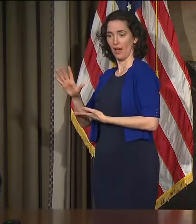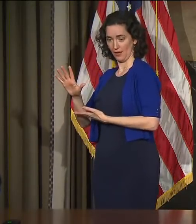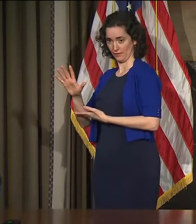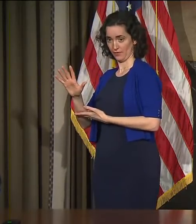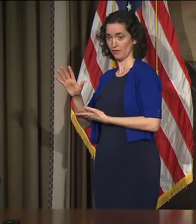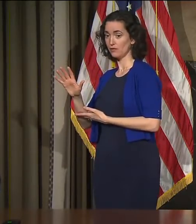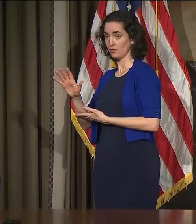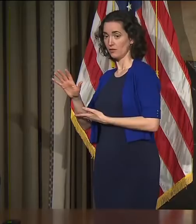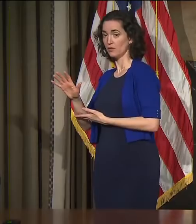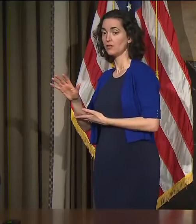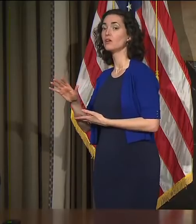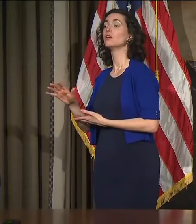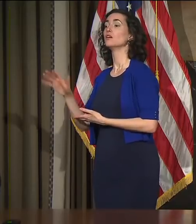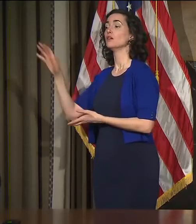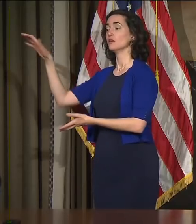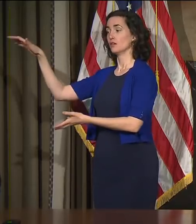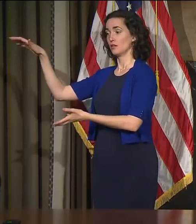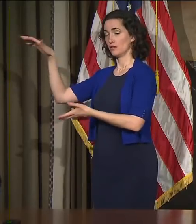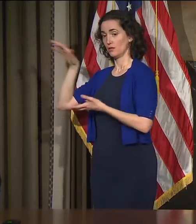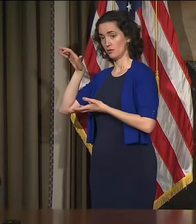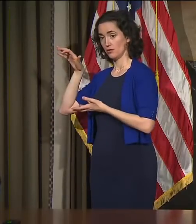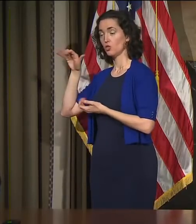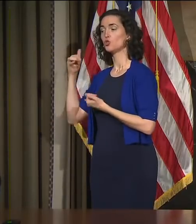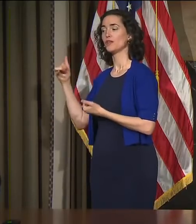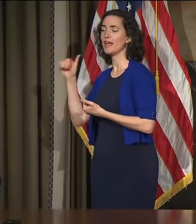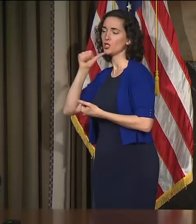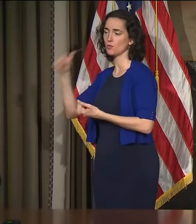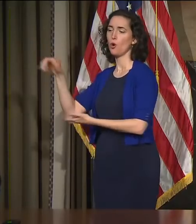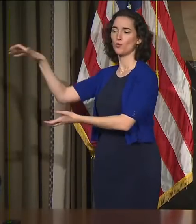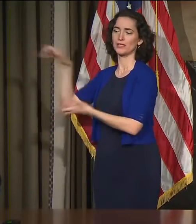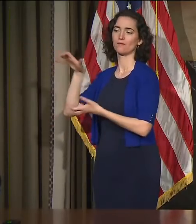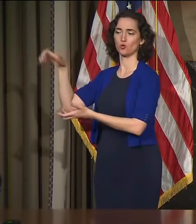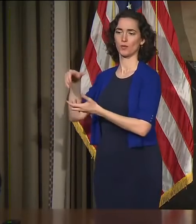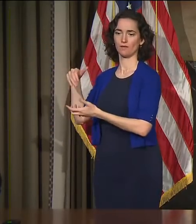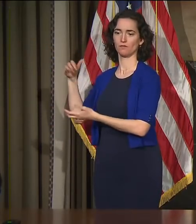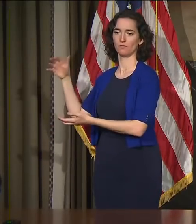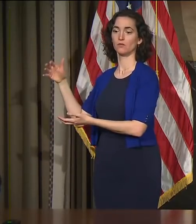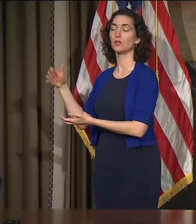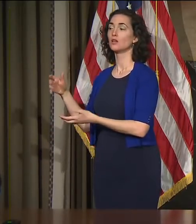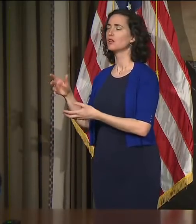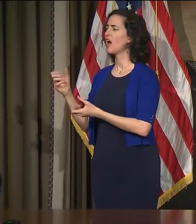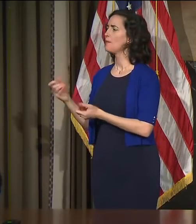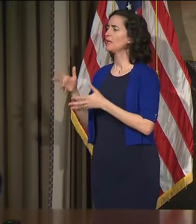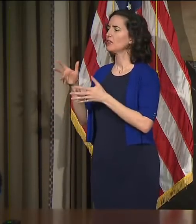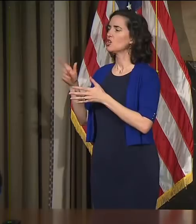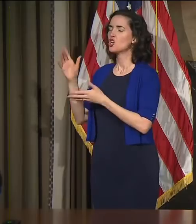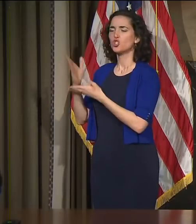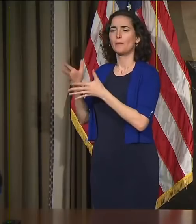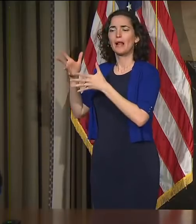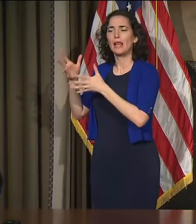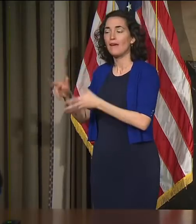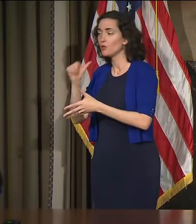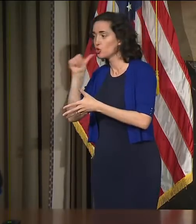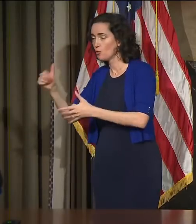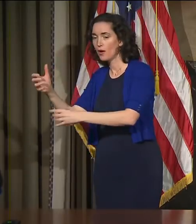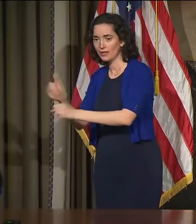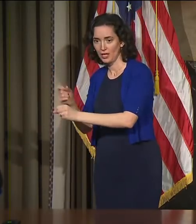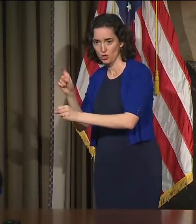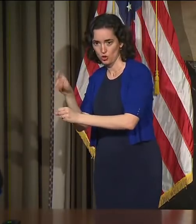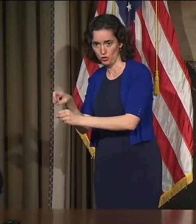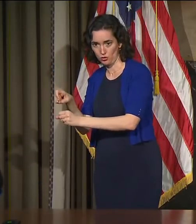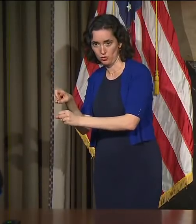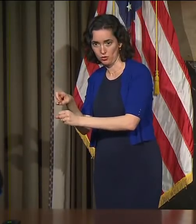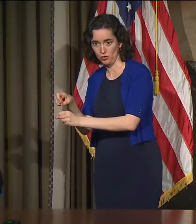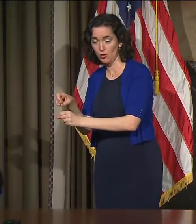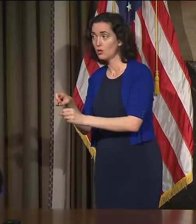28,275, and those will continue to come in today and tomorrow. We should get the remaining of those in tomorrow. We have no reason to